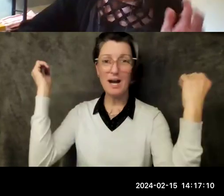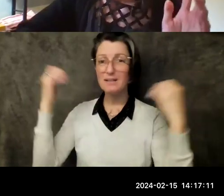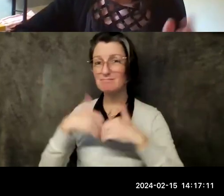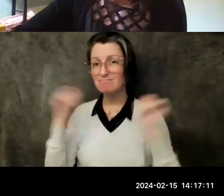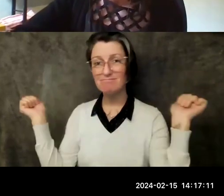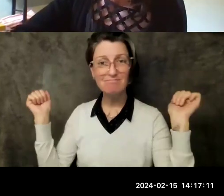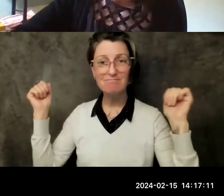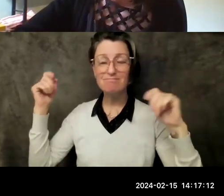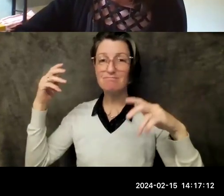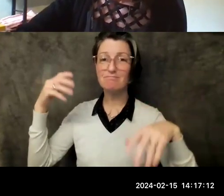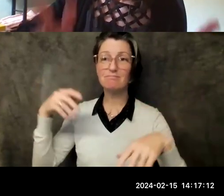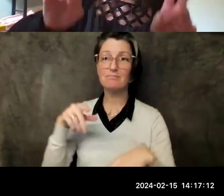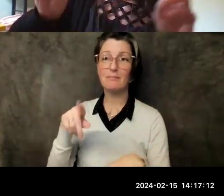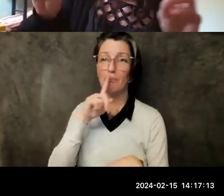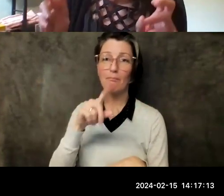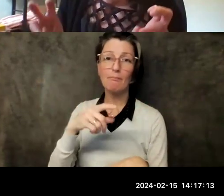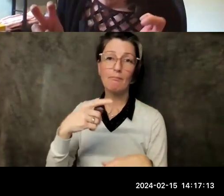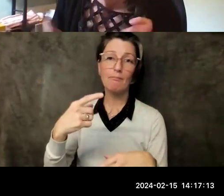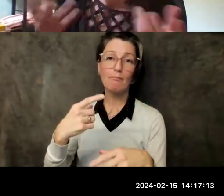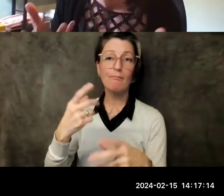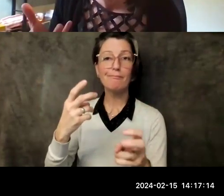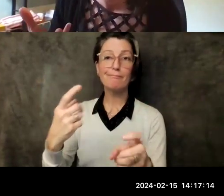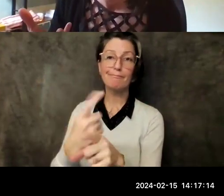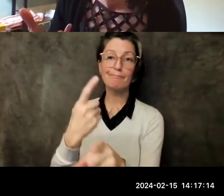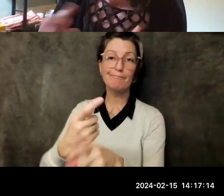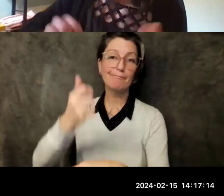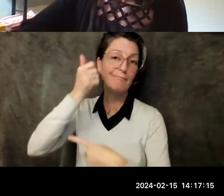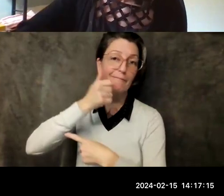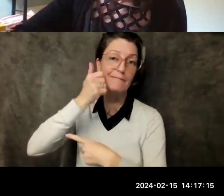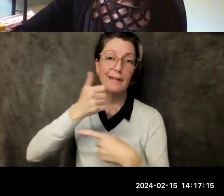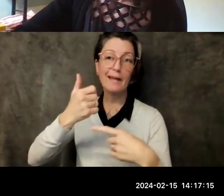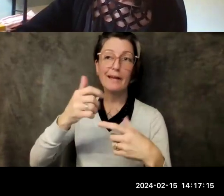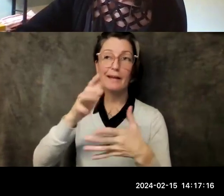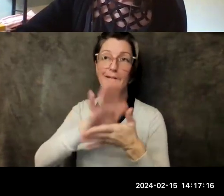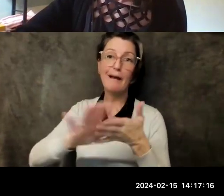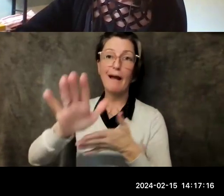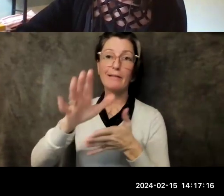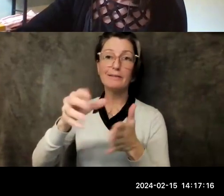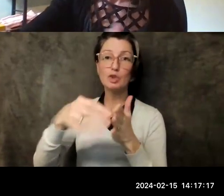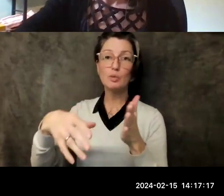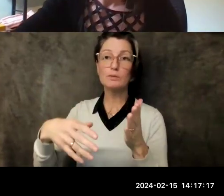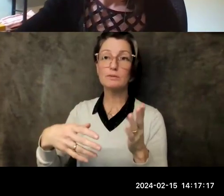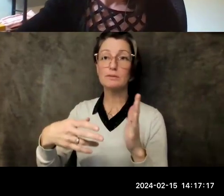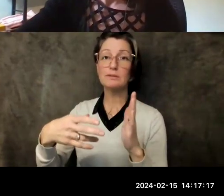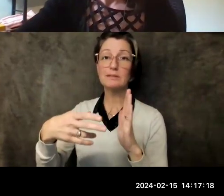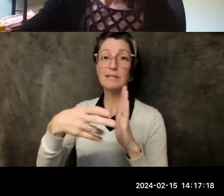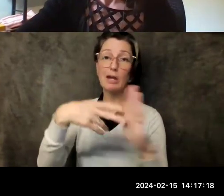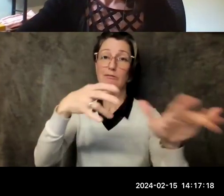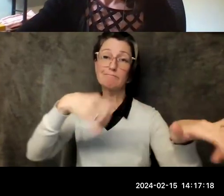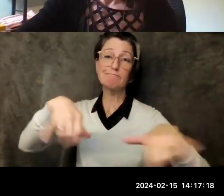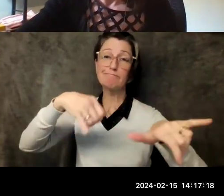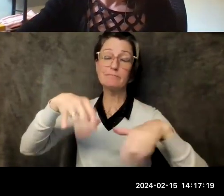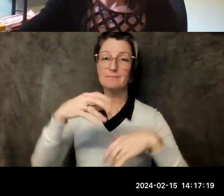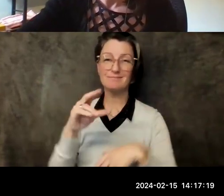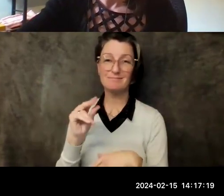have to be the stereotypical college student, whatever that is? Mhm. Well, again, it's